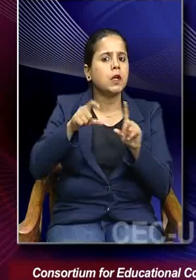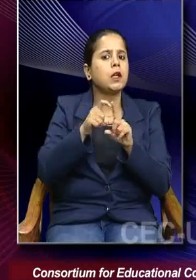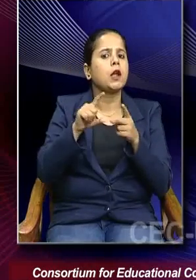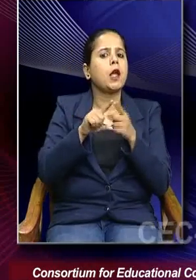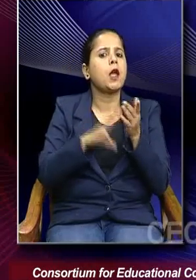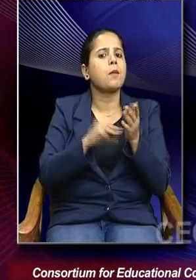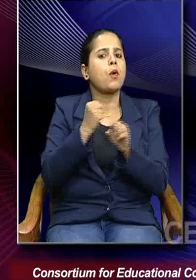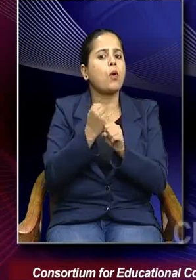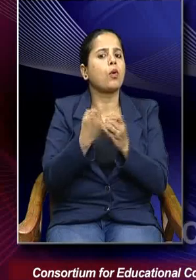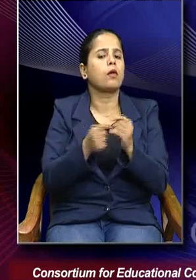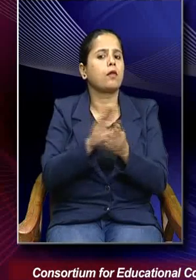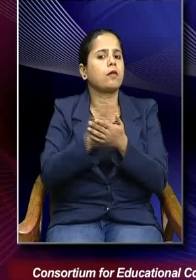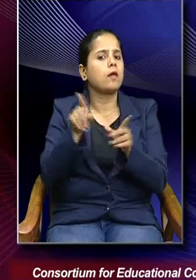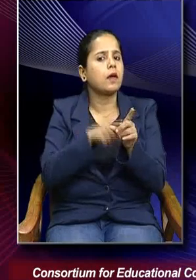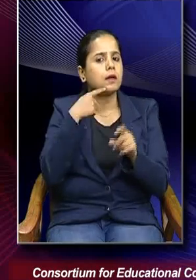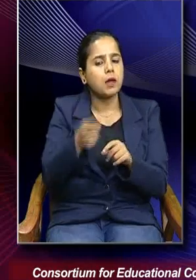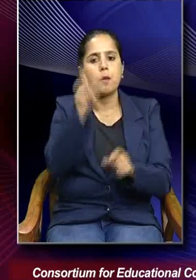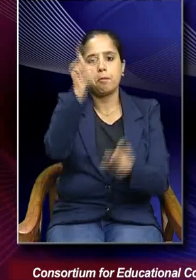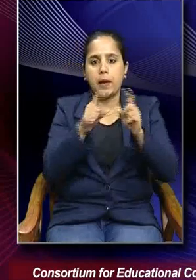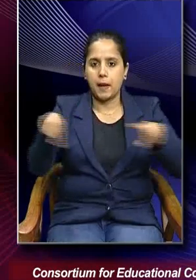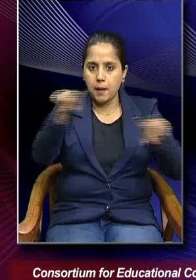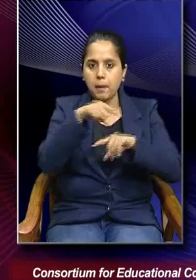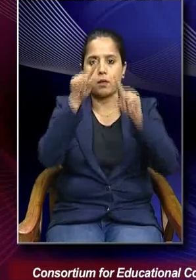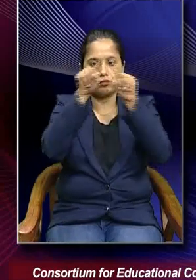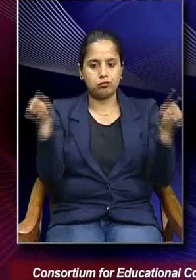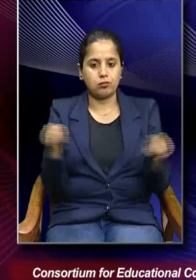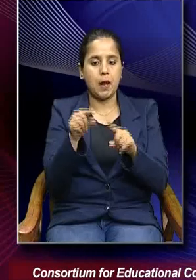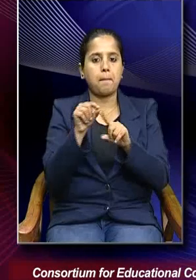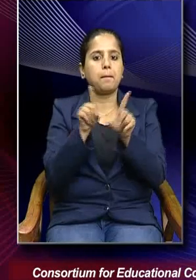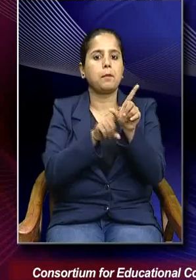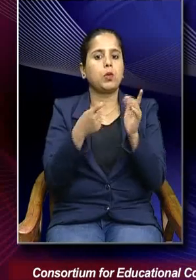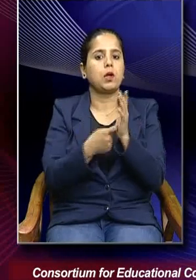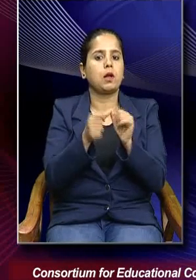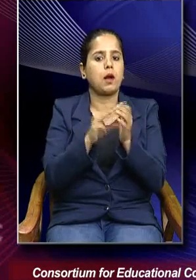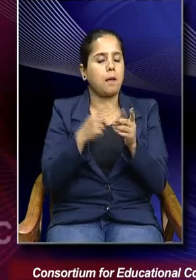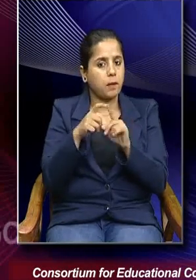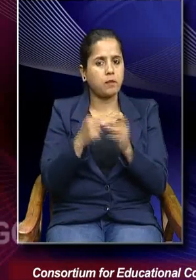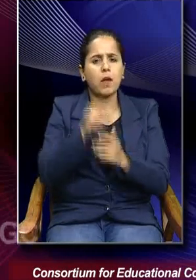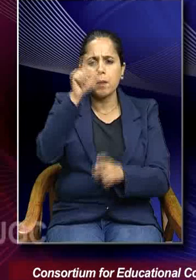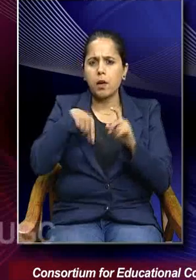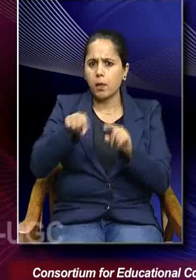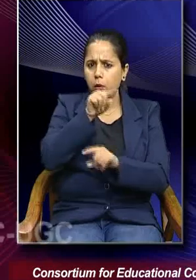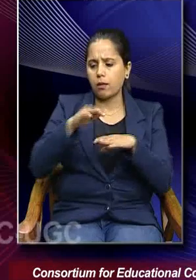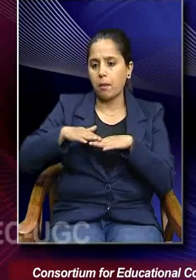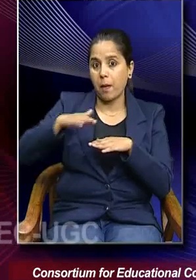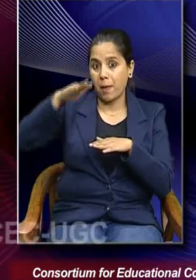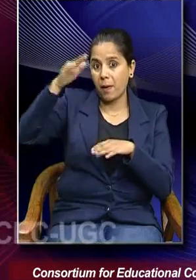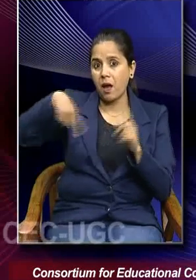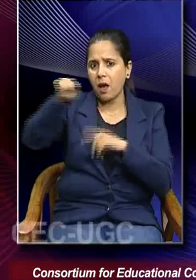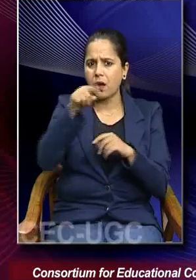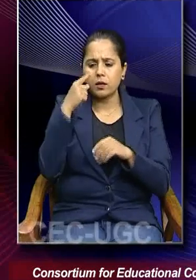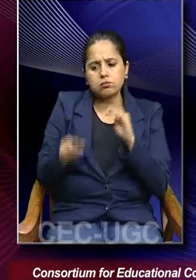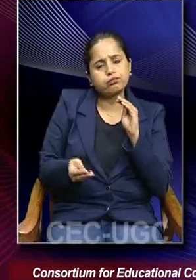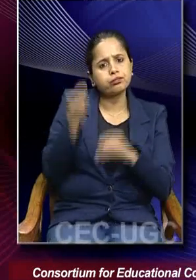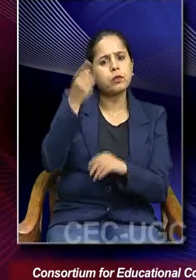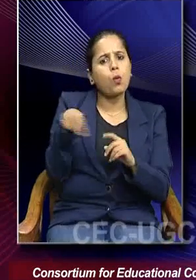to a population pyramid. So population growth rate tells us what is happening in the population in